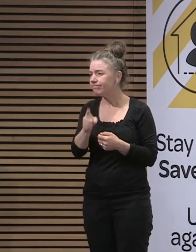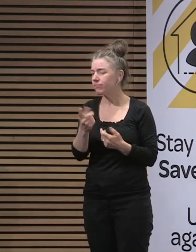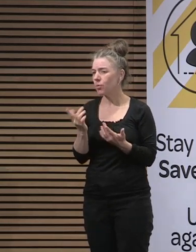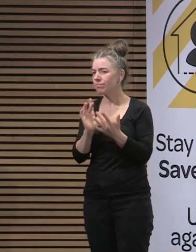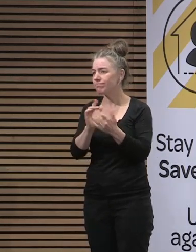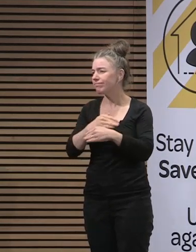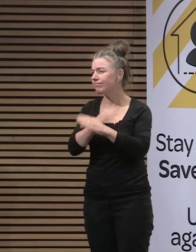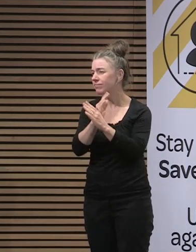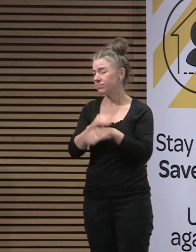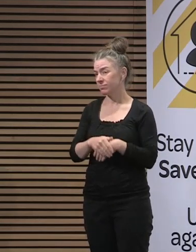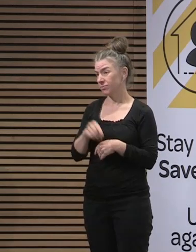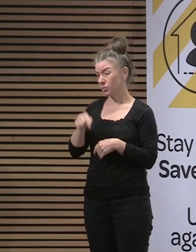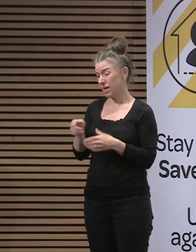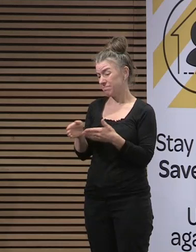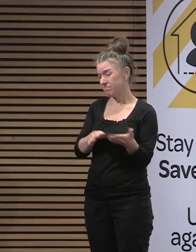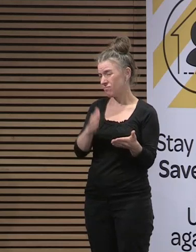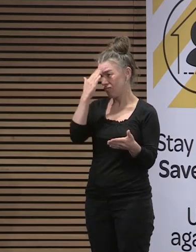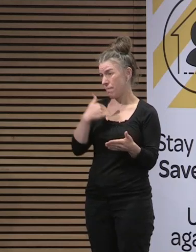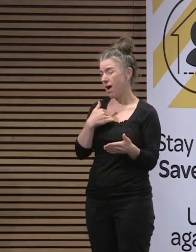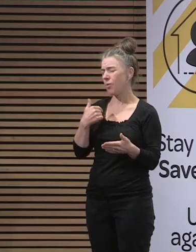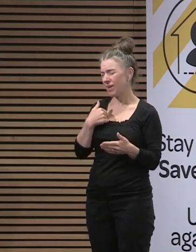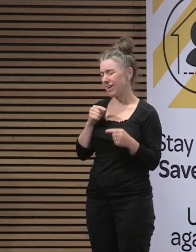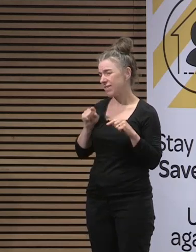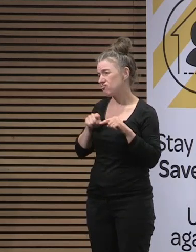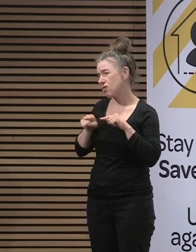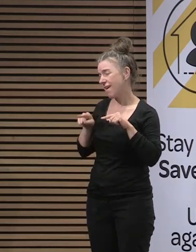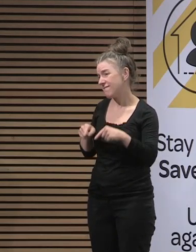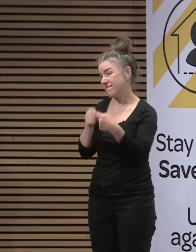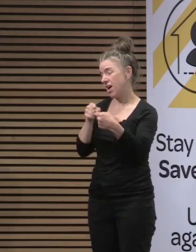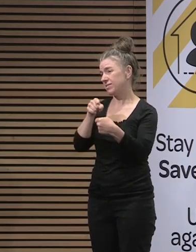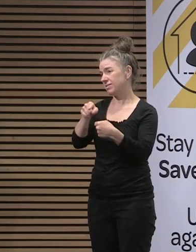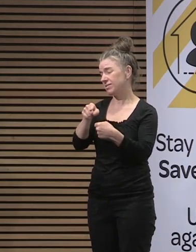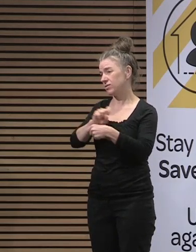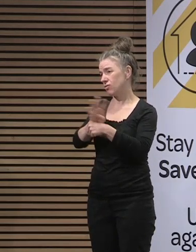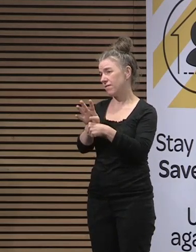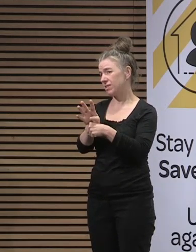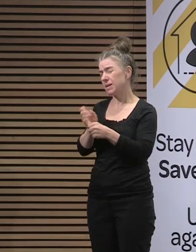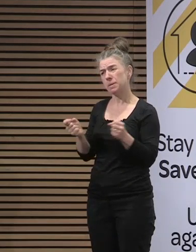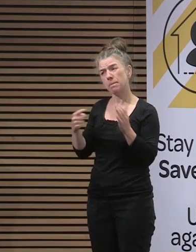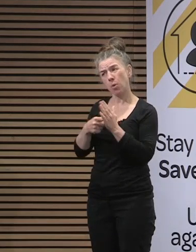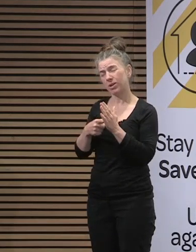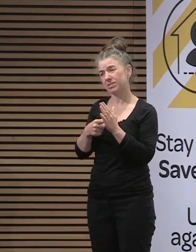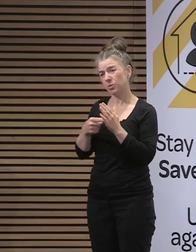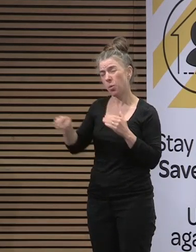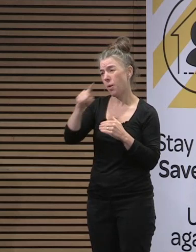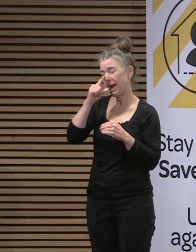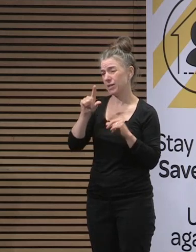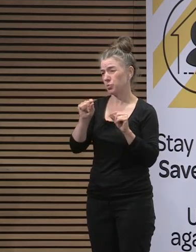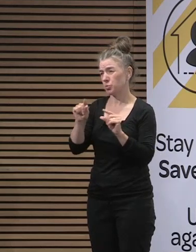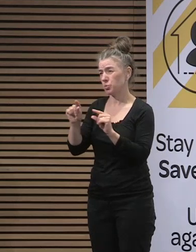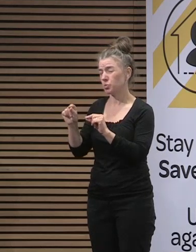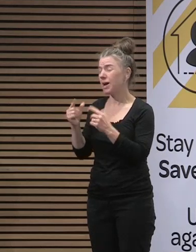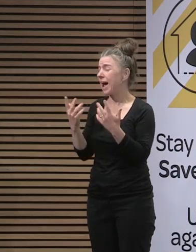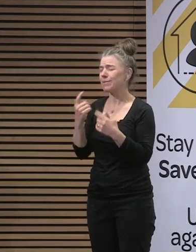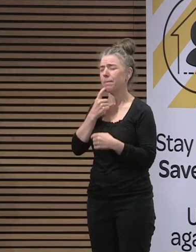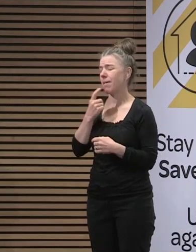have on our hands, and it's a reminder of why it is so important. And everyone can play their part through the simplest of